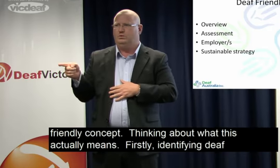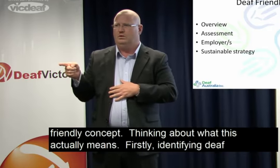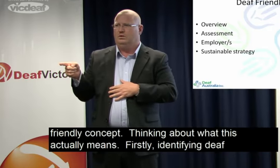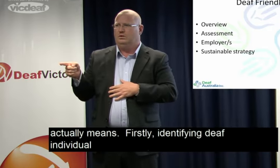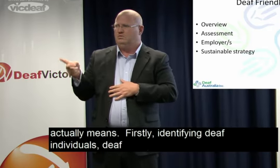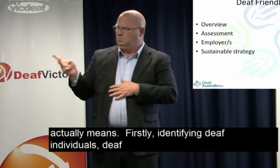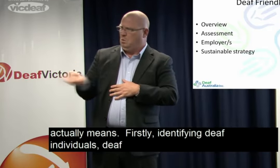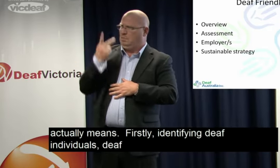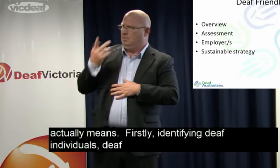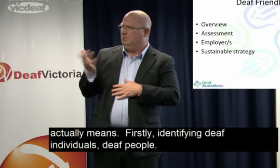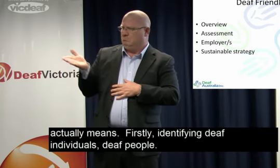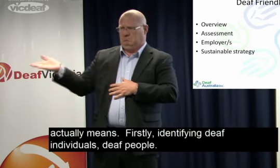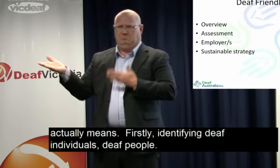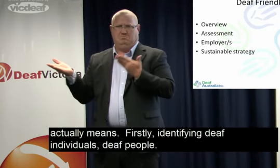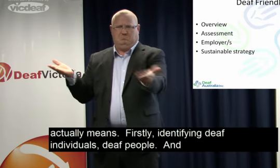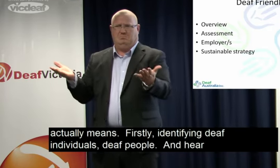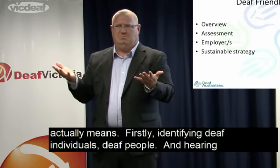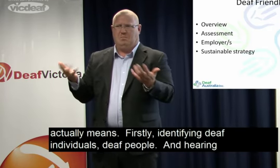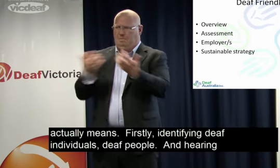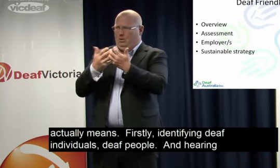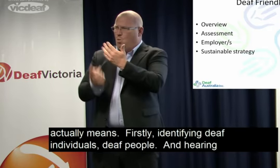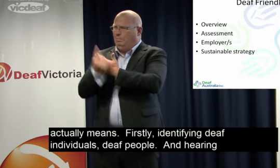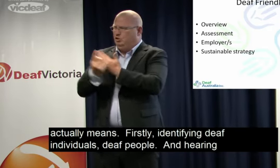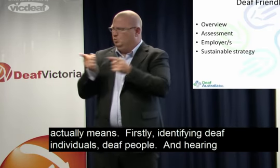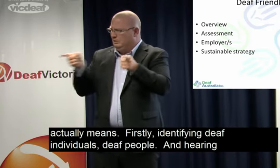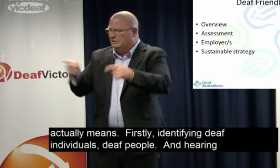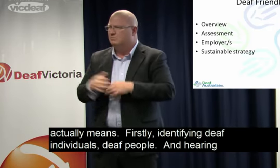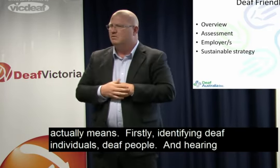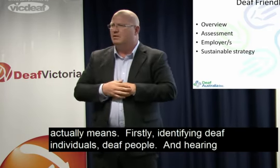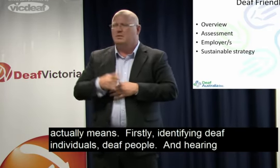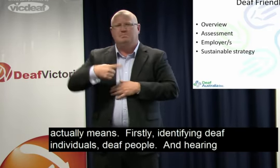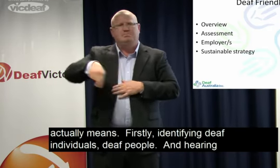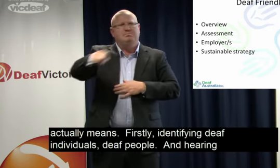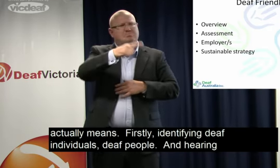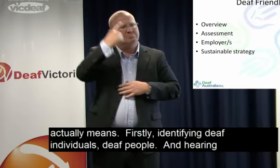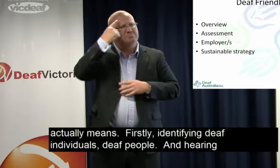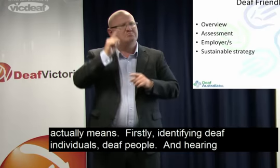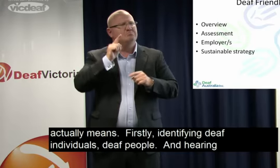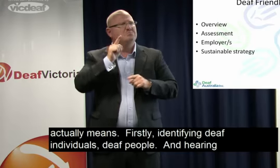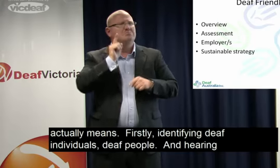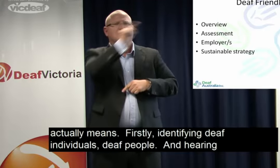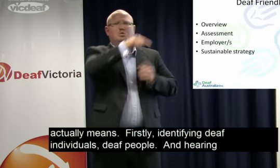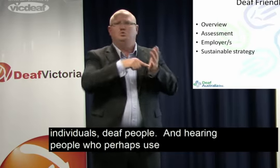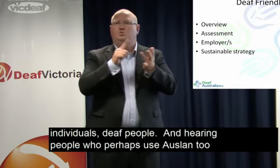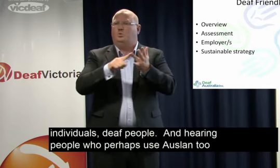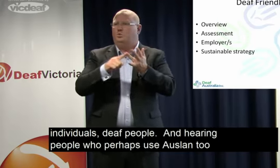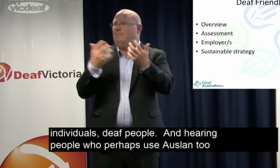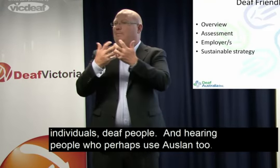and hearing people who perhaps are familiar with Auslan too. So we have those groups. And what are the opportunities that lie there?